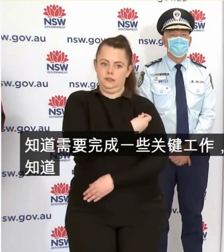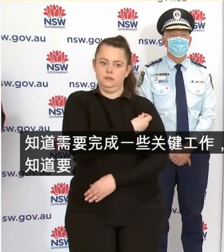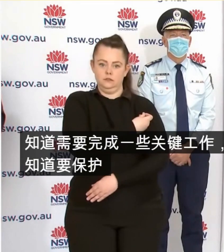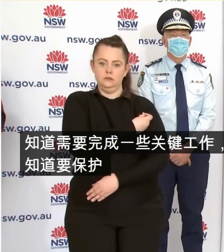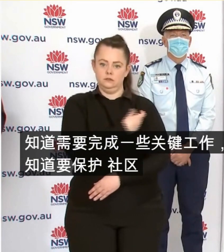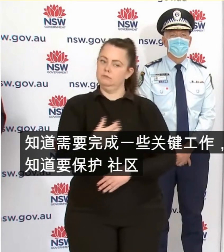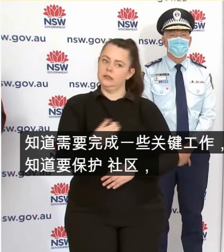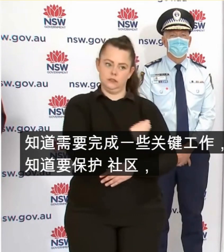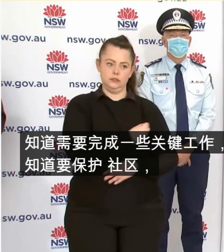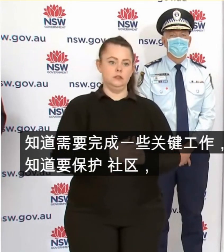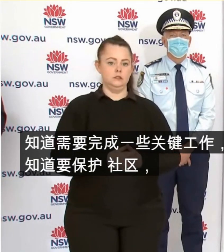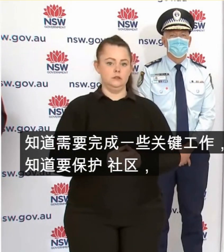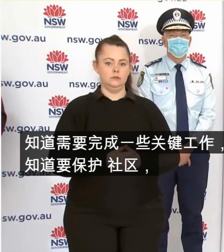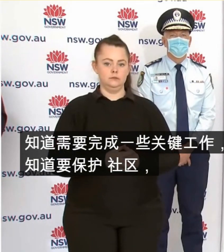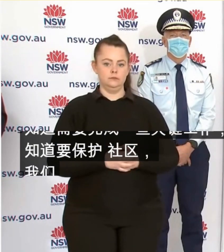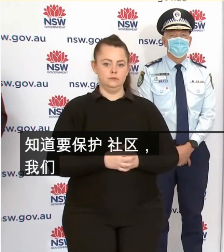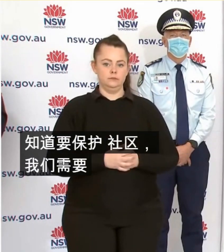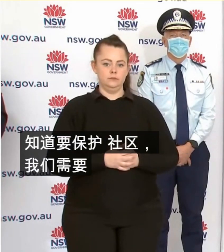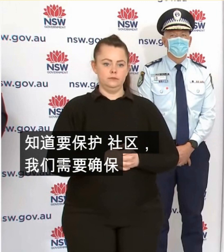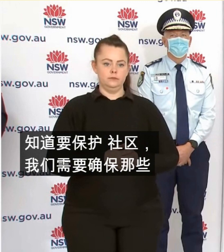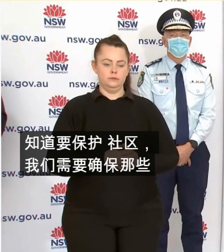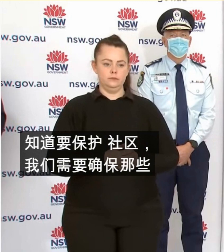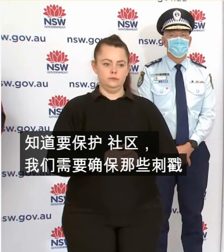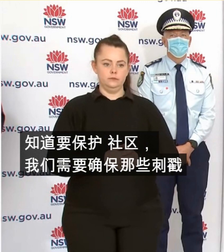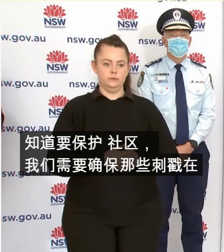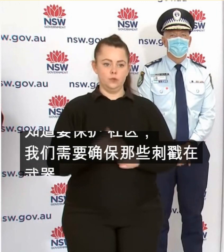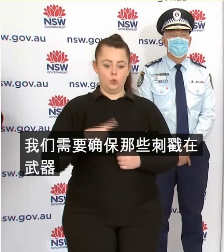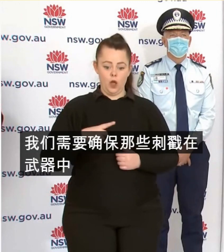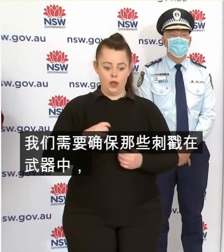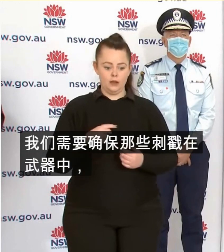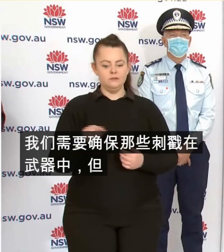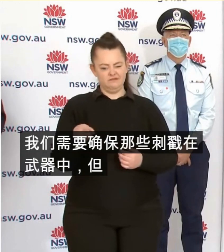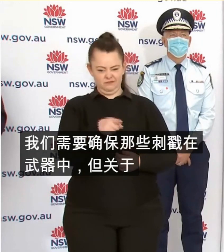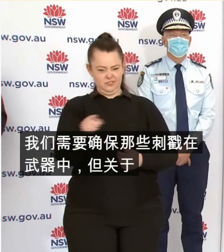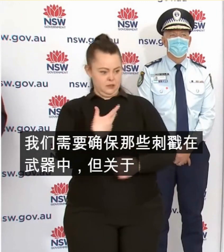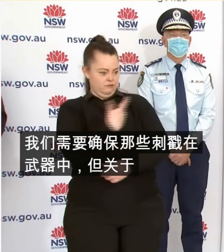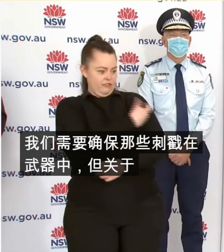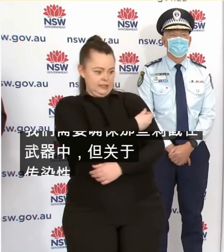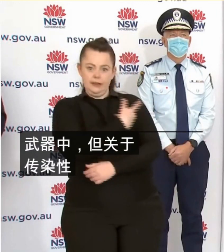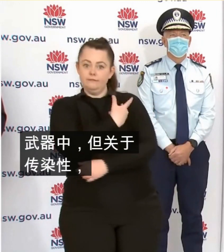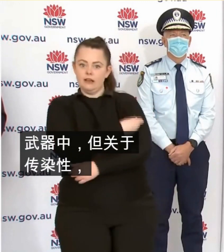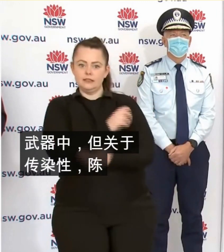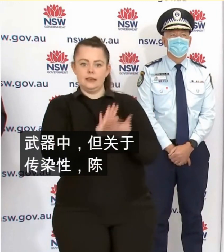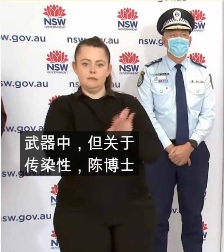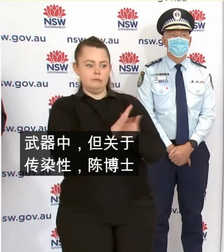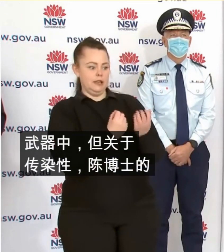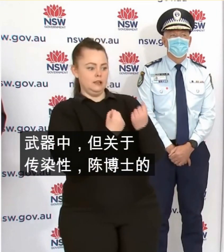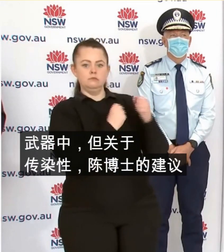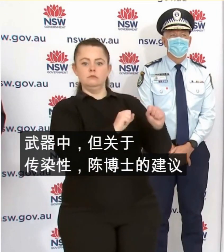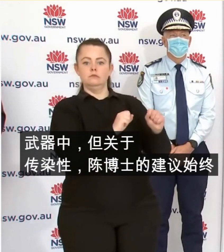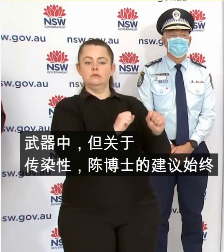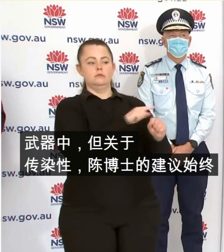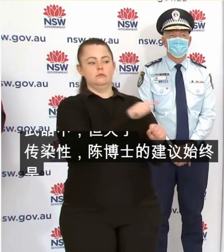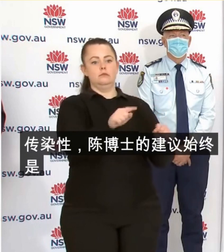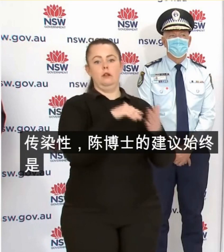we also know that to protect the community, we need to make sure those jabs are in arms. But in relation to transmissibility,